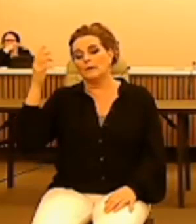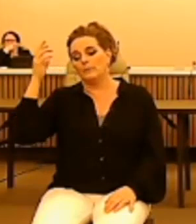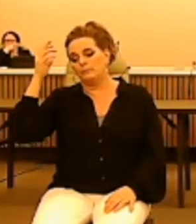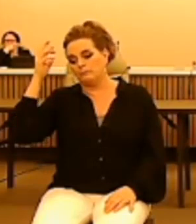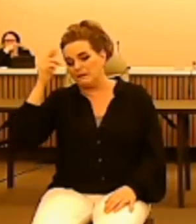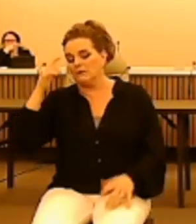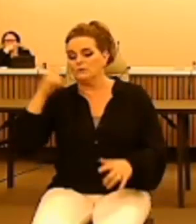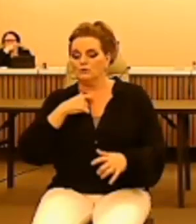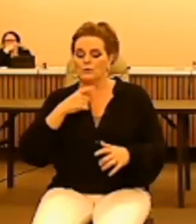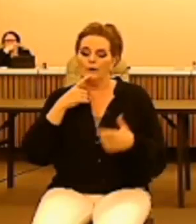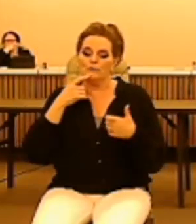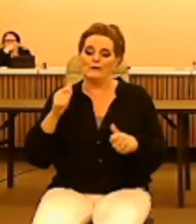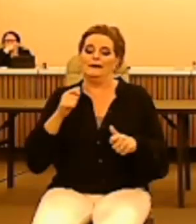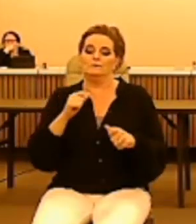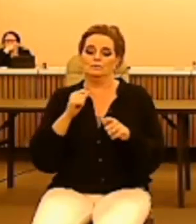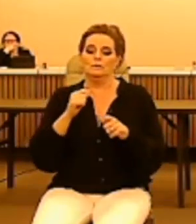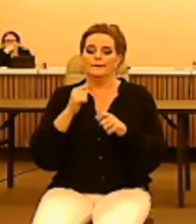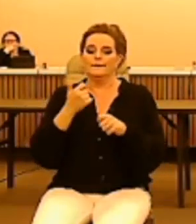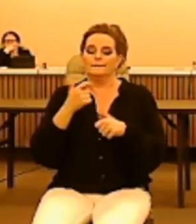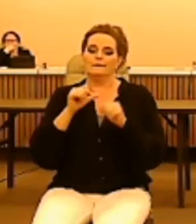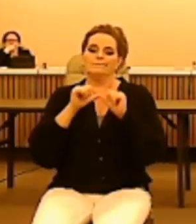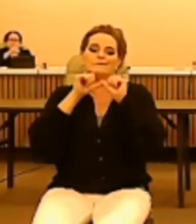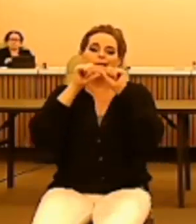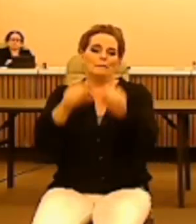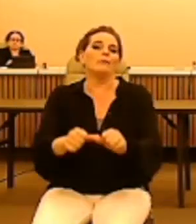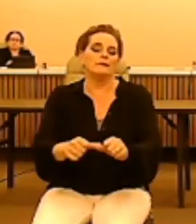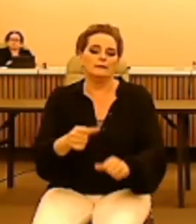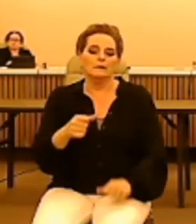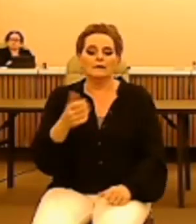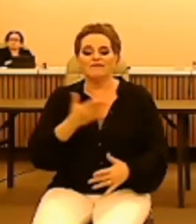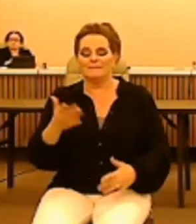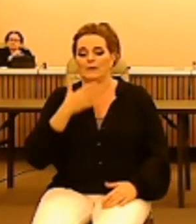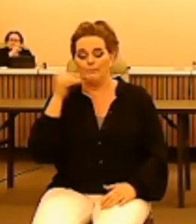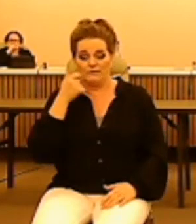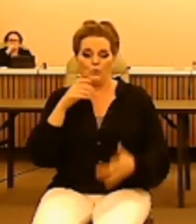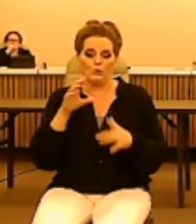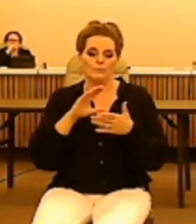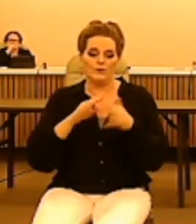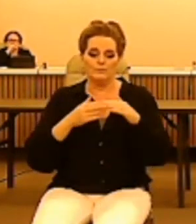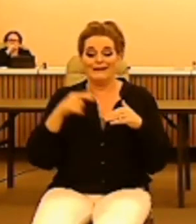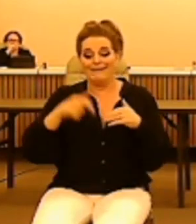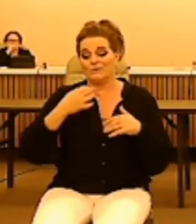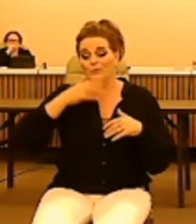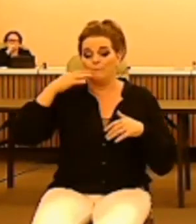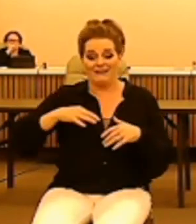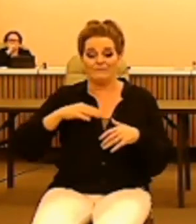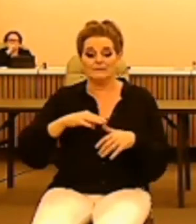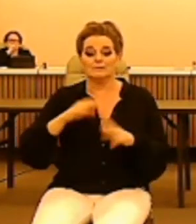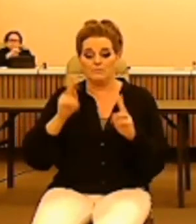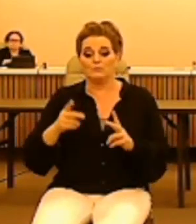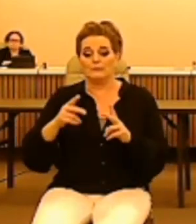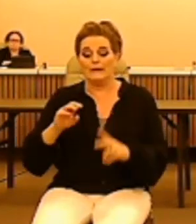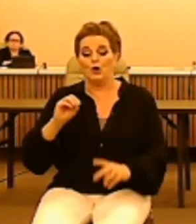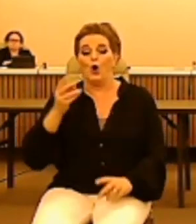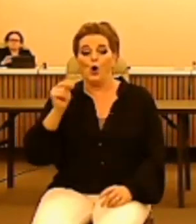green things, the things that are better for the community. And this is one that benefits the homeowner who builds a house